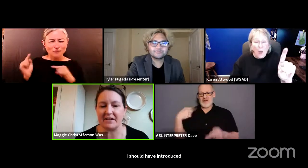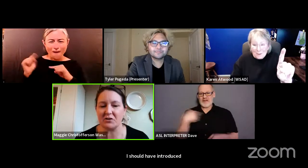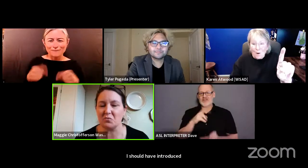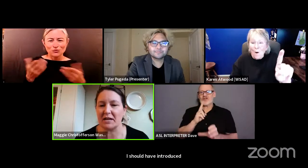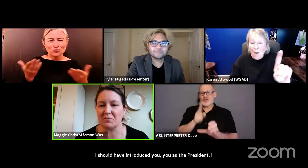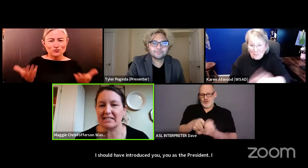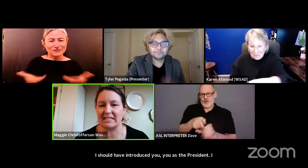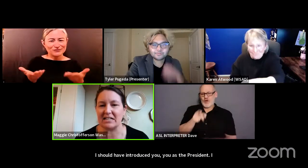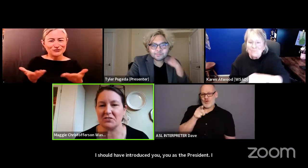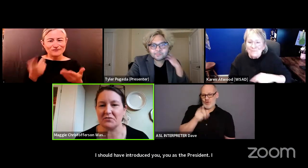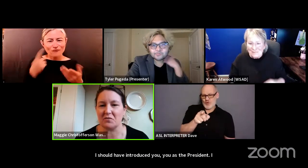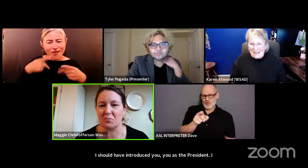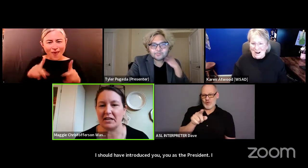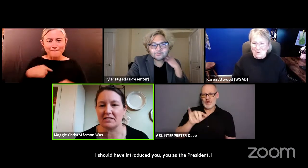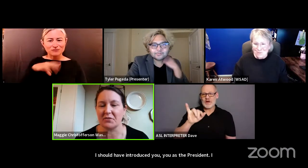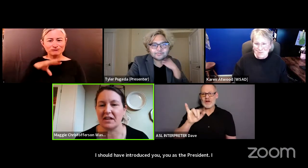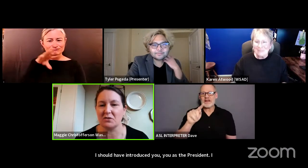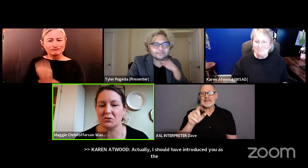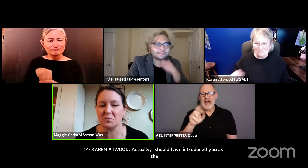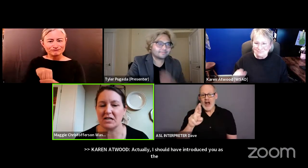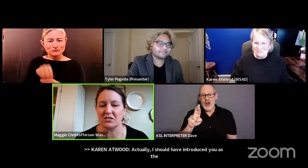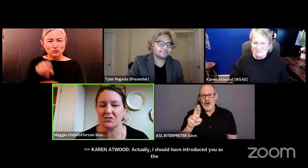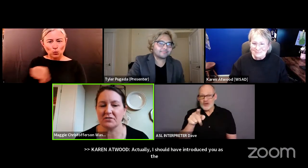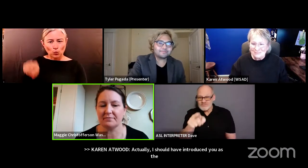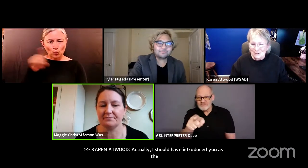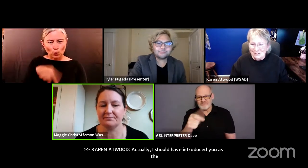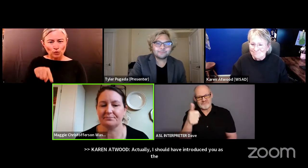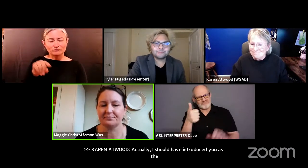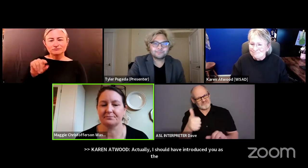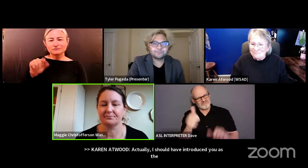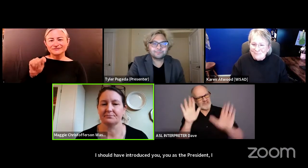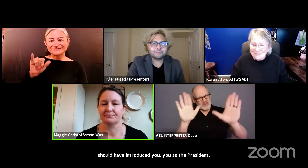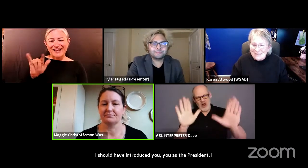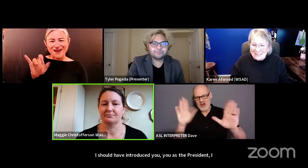to have a great presentation for everybody. So thank you so much.